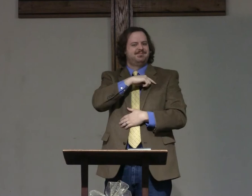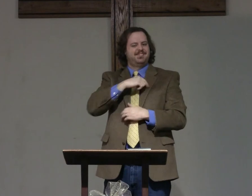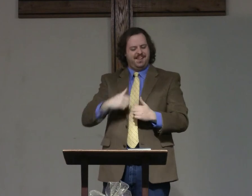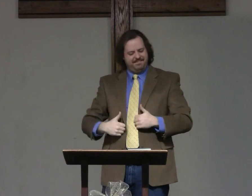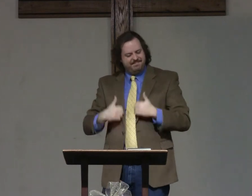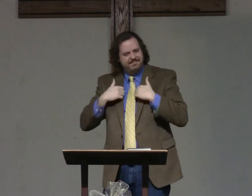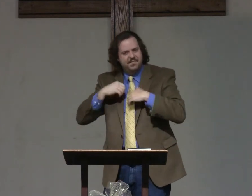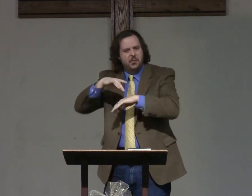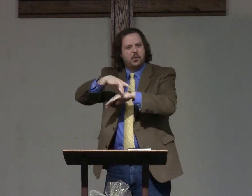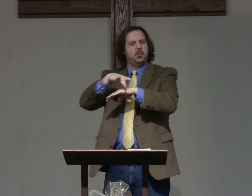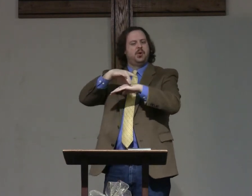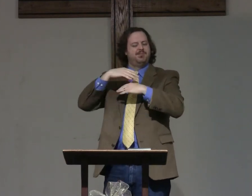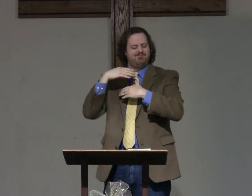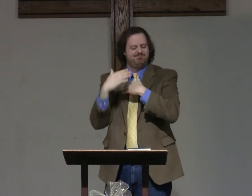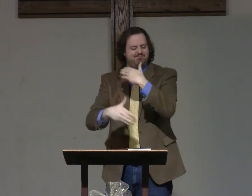us.